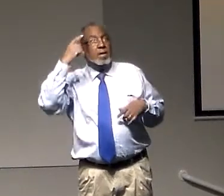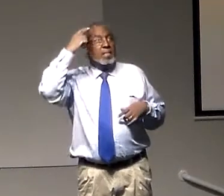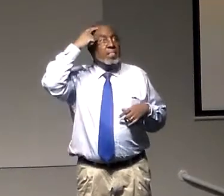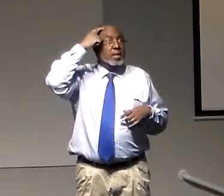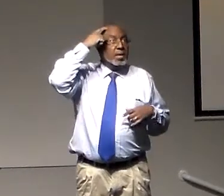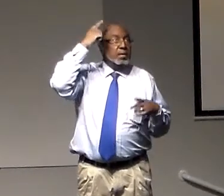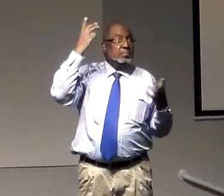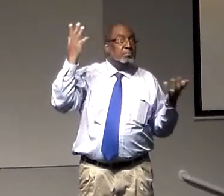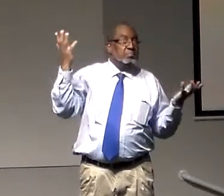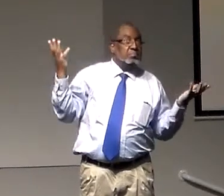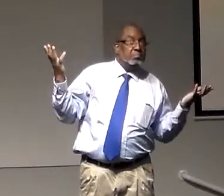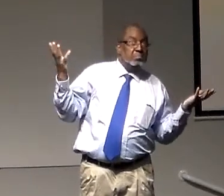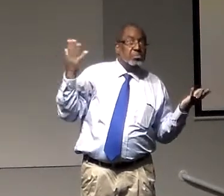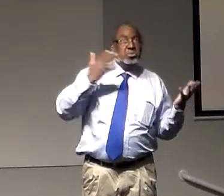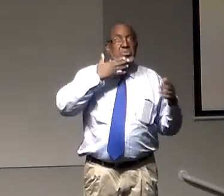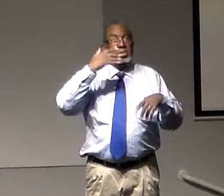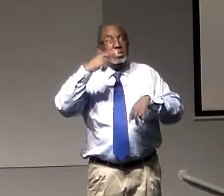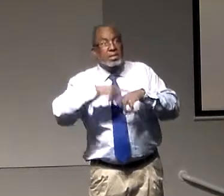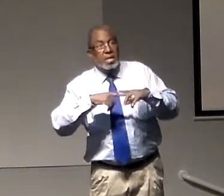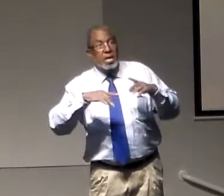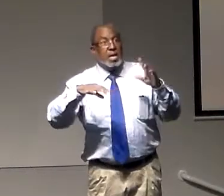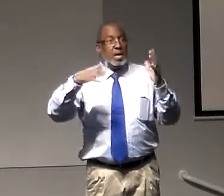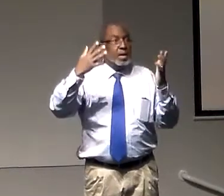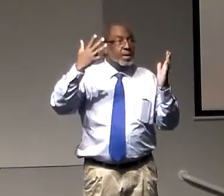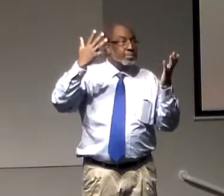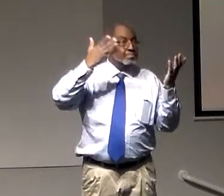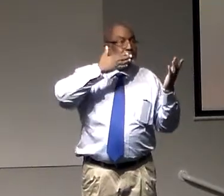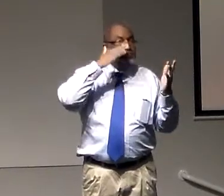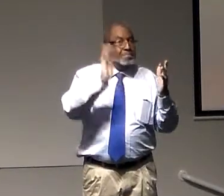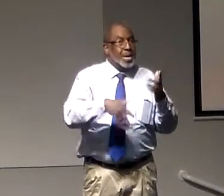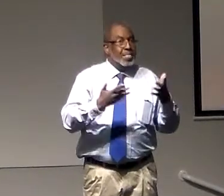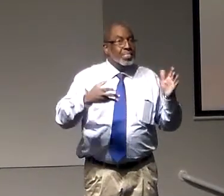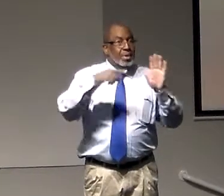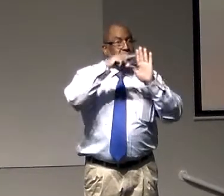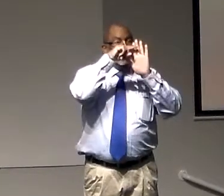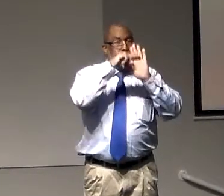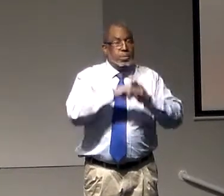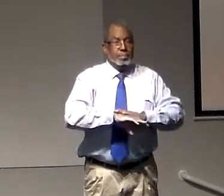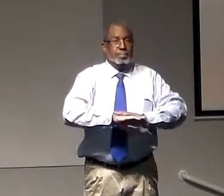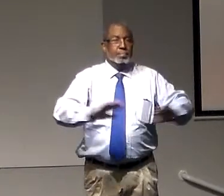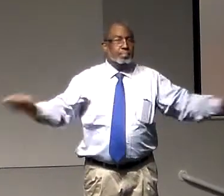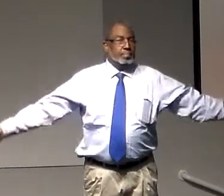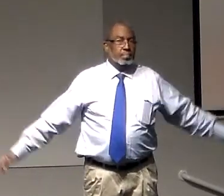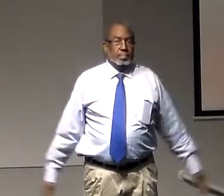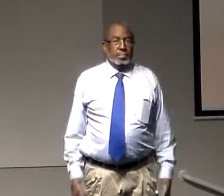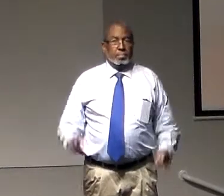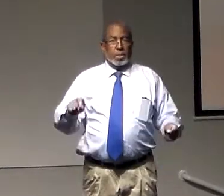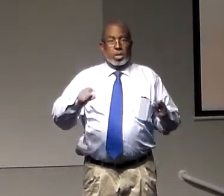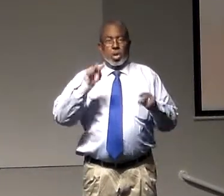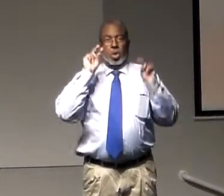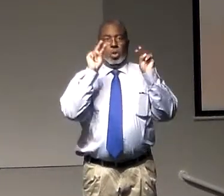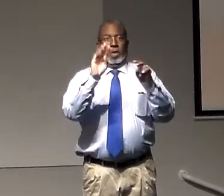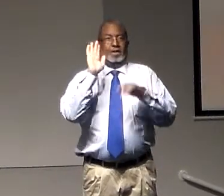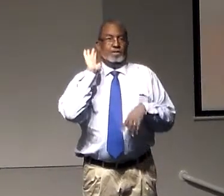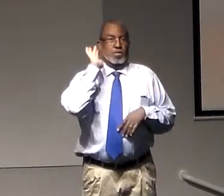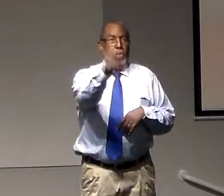old life, and all those knickknacks and whatnot. Don't do that, please. You need to